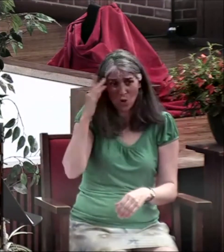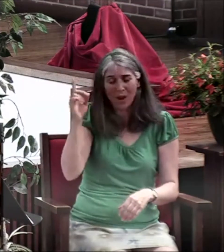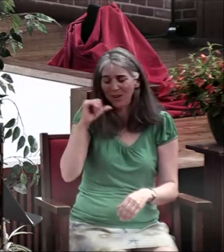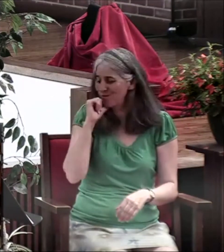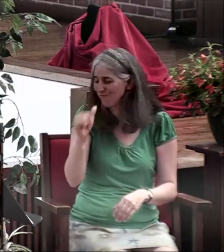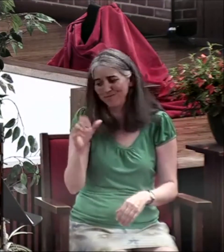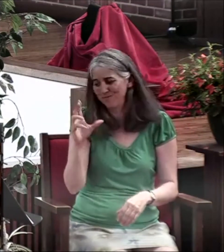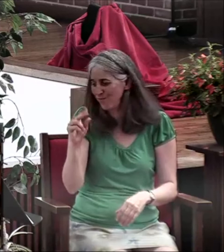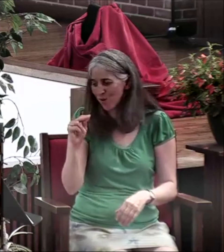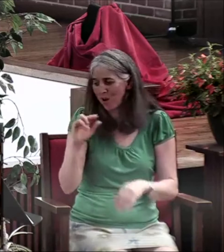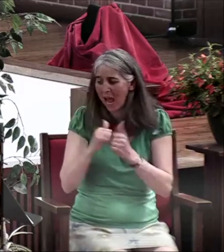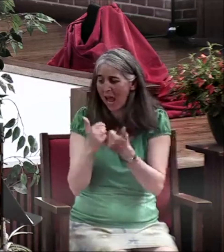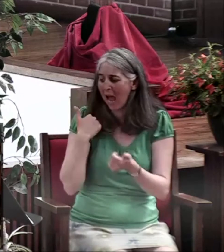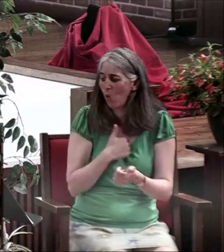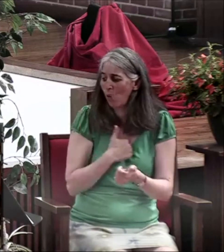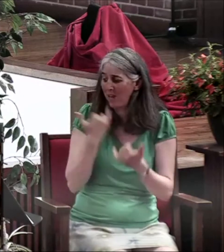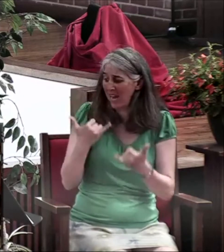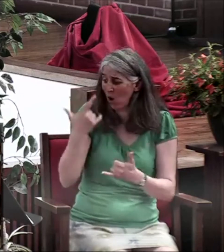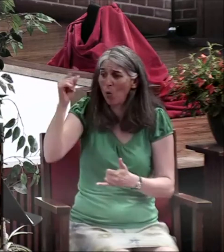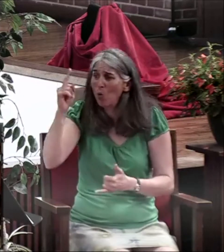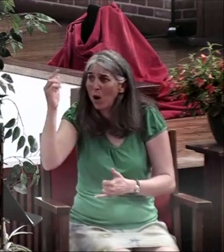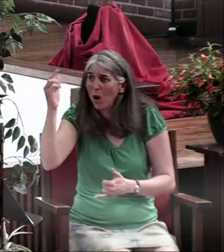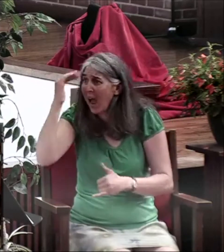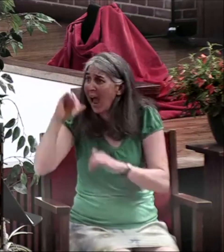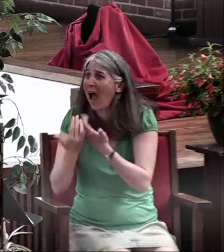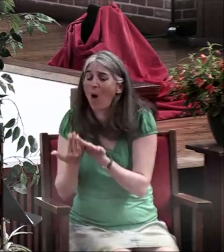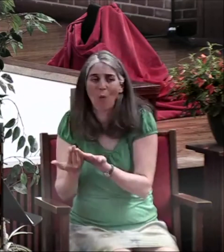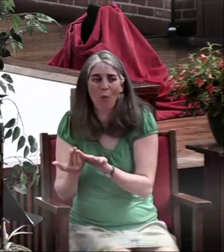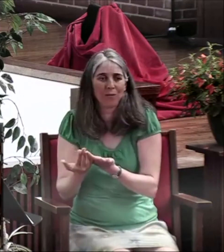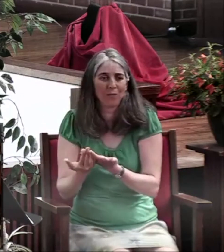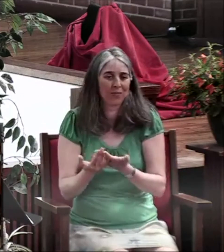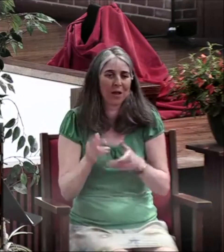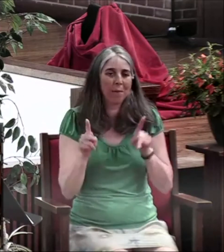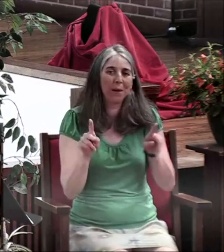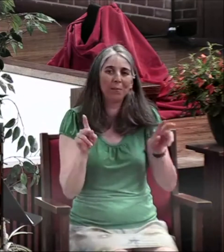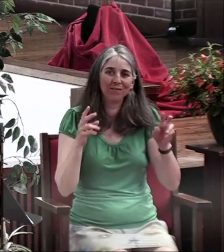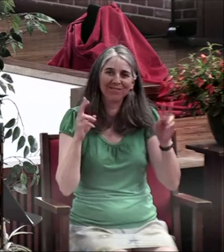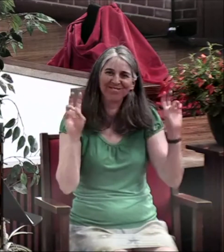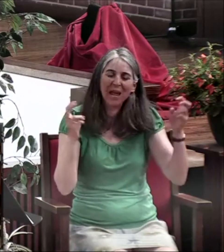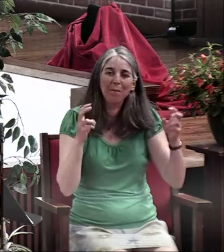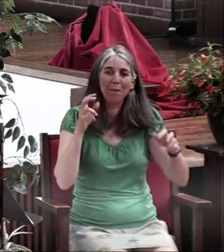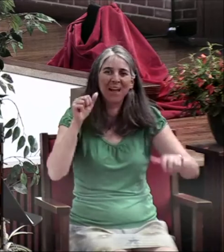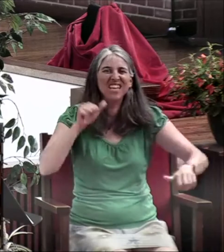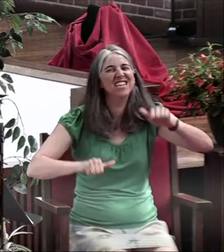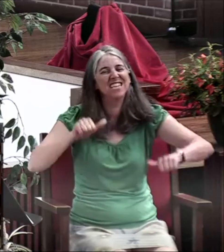How can we know the way?" Now we jump on Thomas, the doubting Thomas, but there was something really